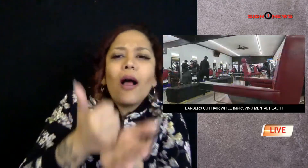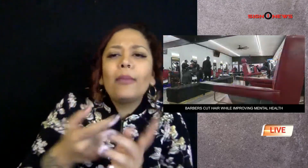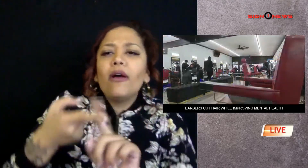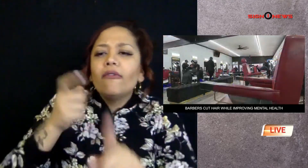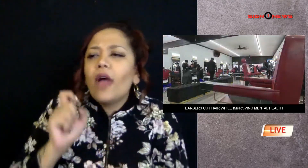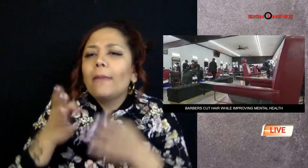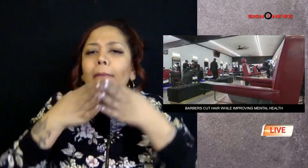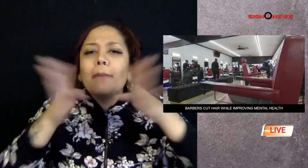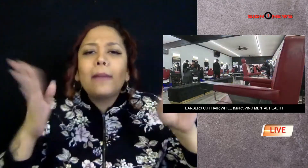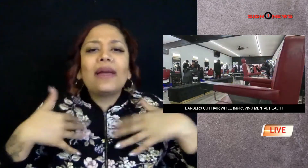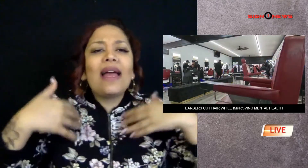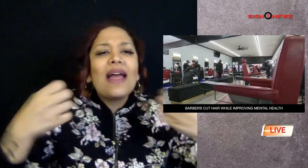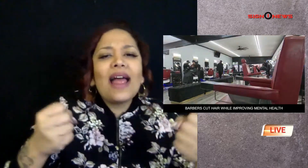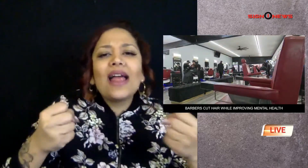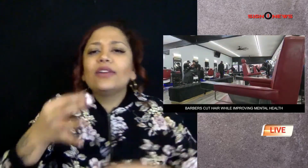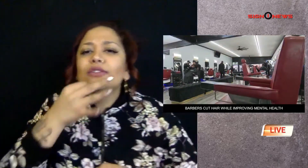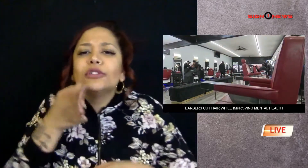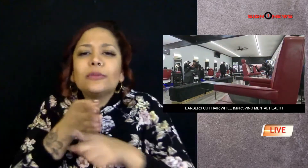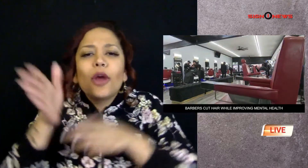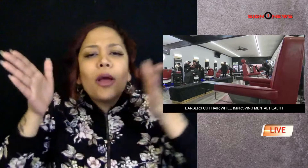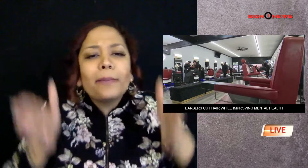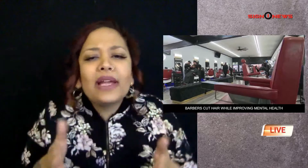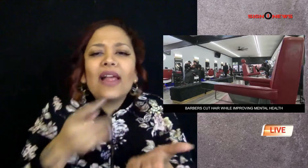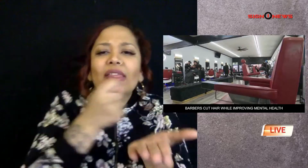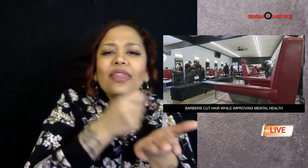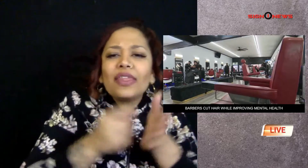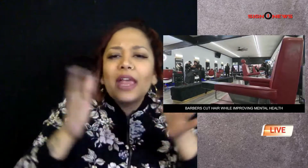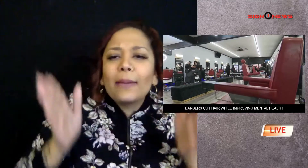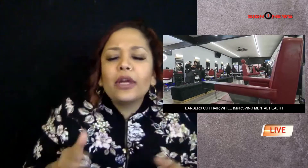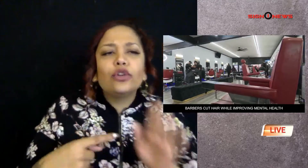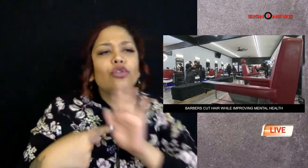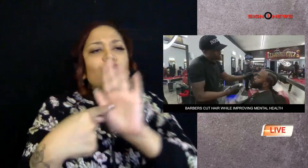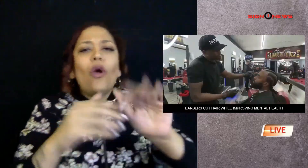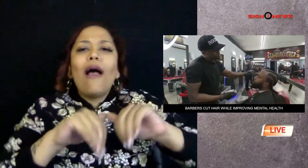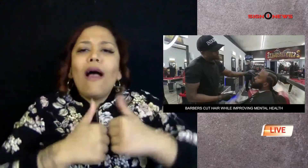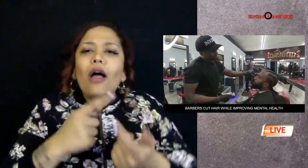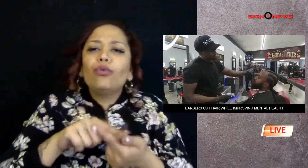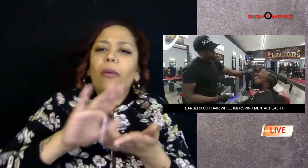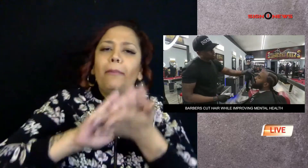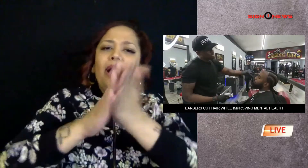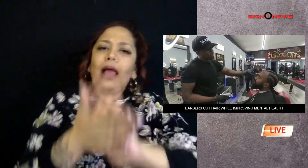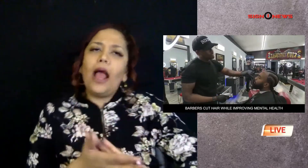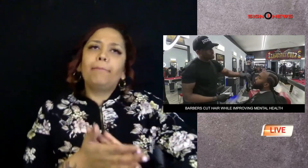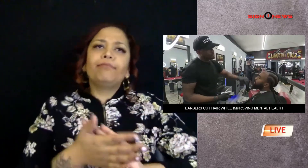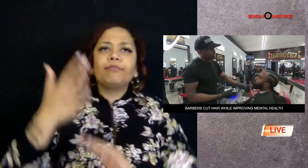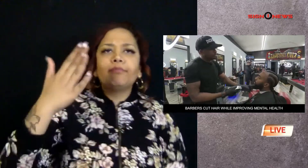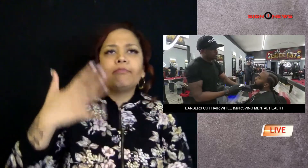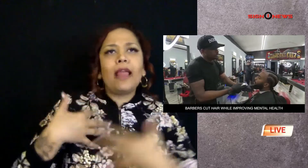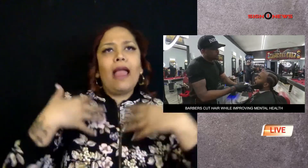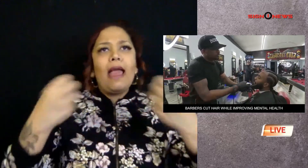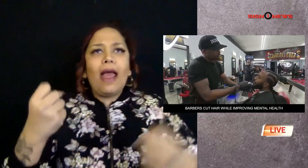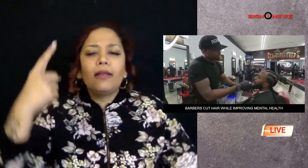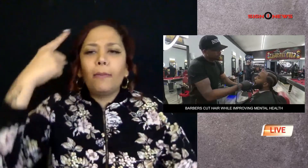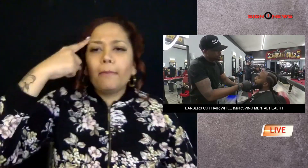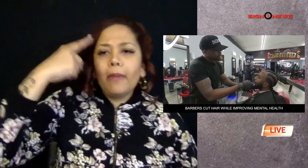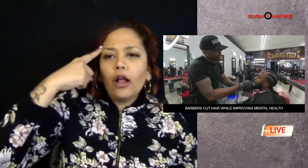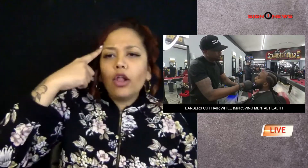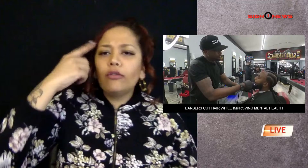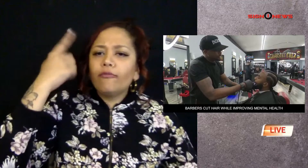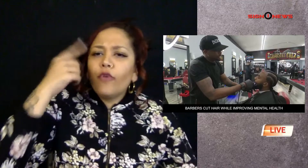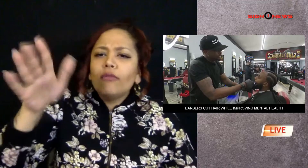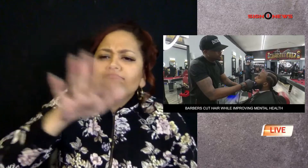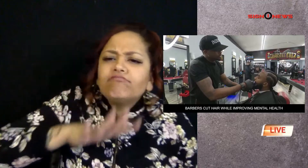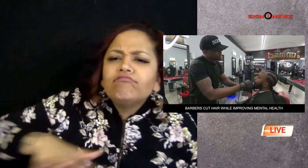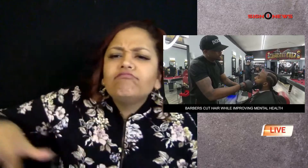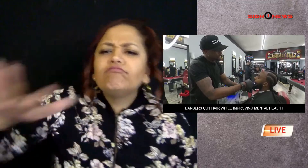It's a program designed to train barbers with help from public health experts and therapists on